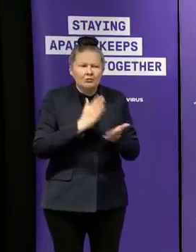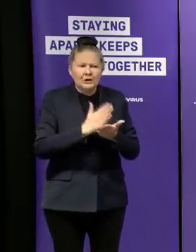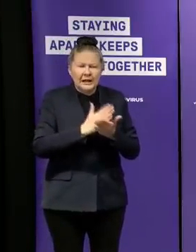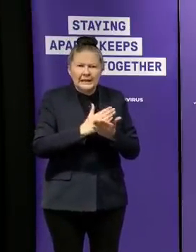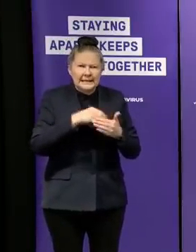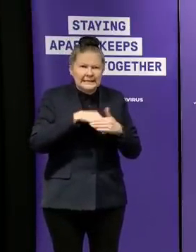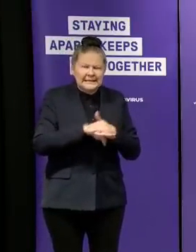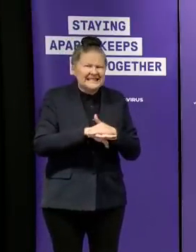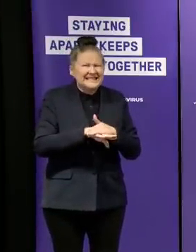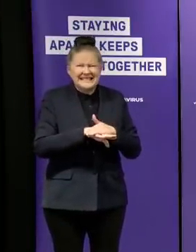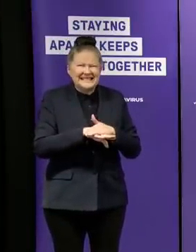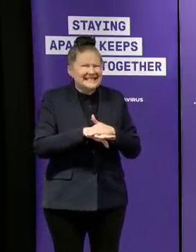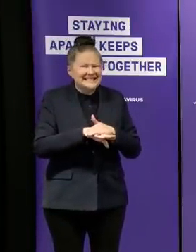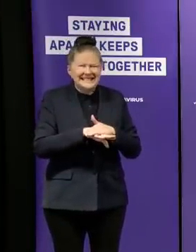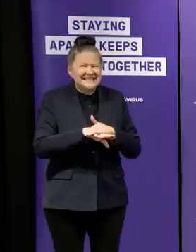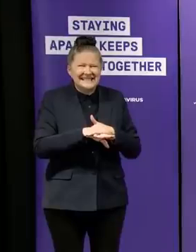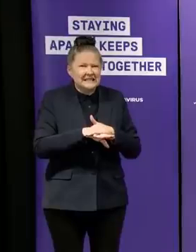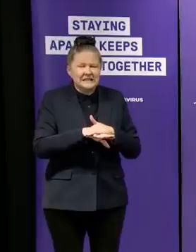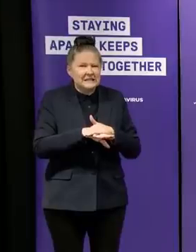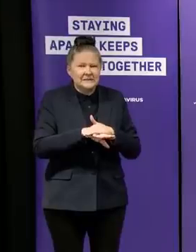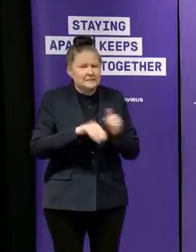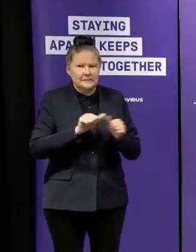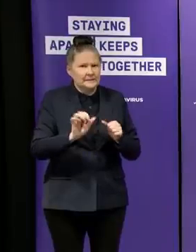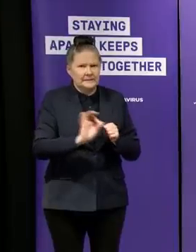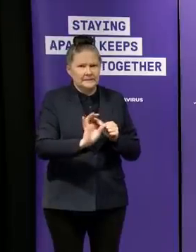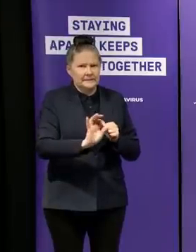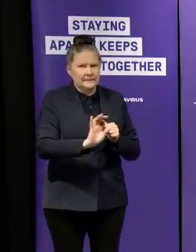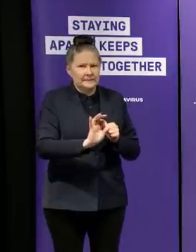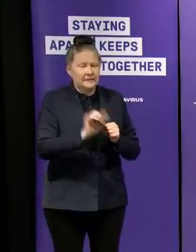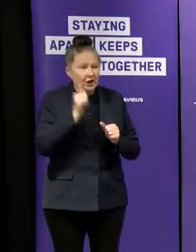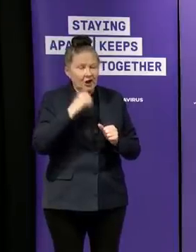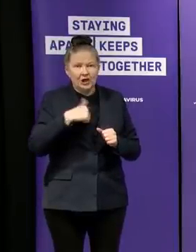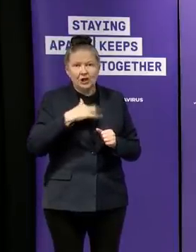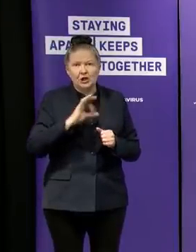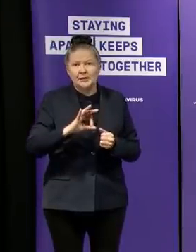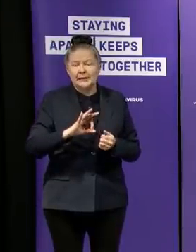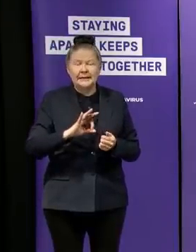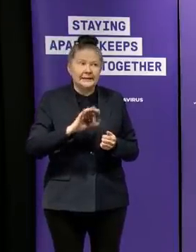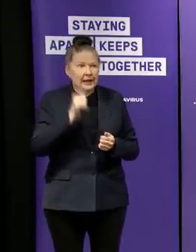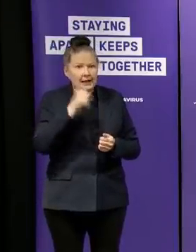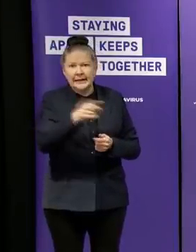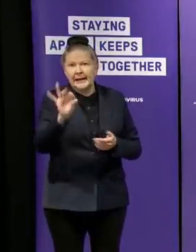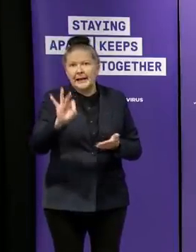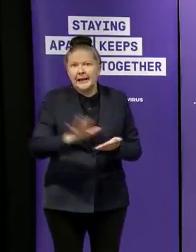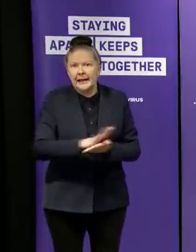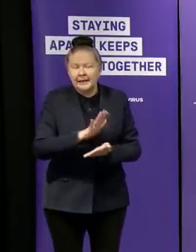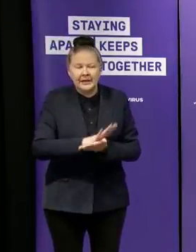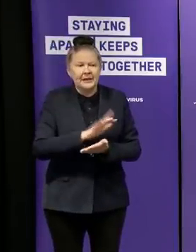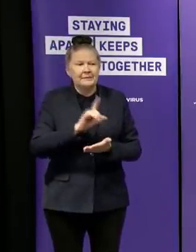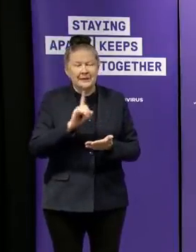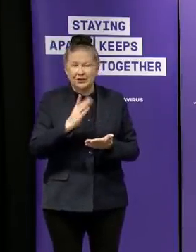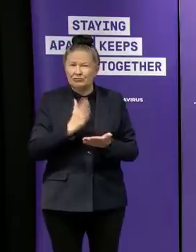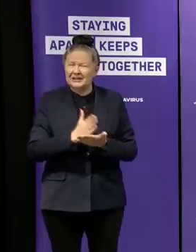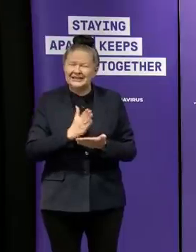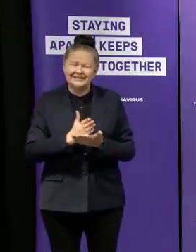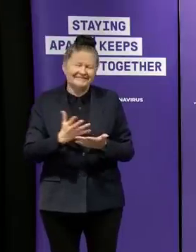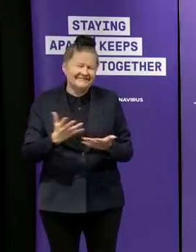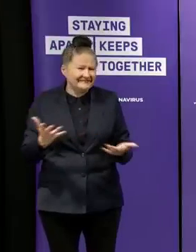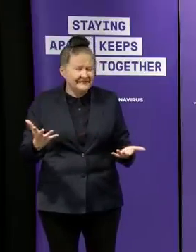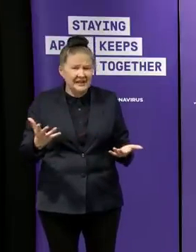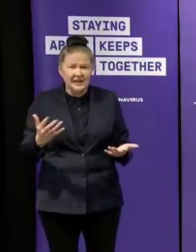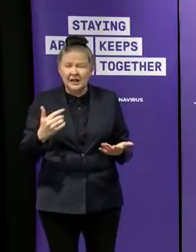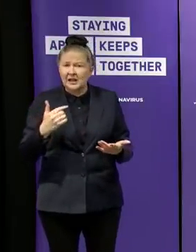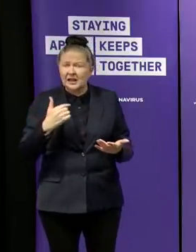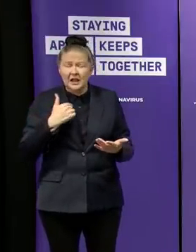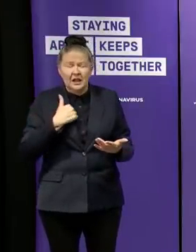where no one's taking any joy out of that. But it is very difficult when something's just by its very nature. This is no